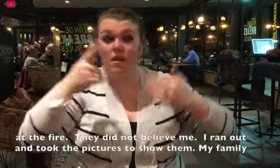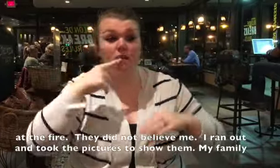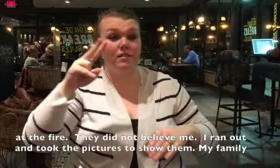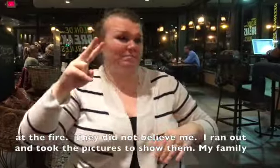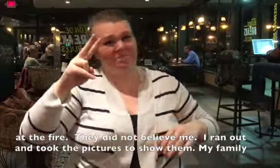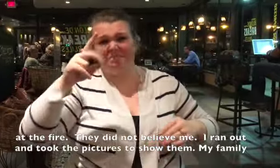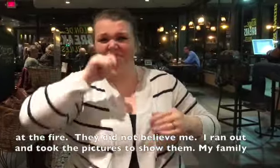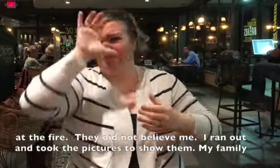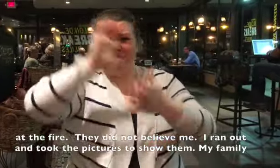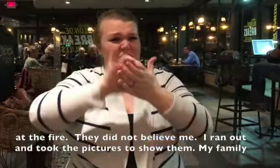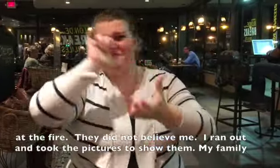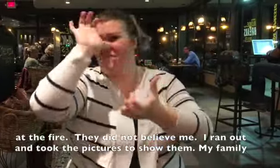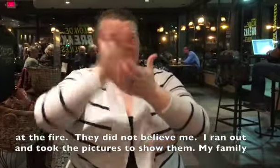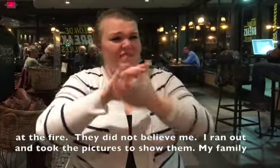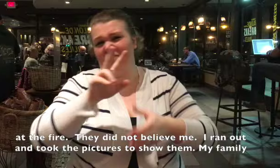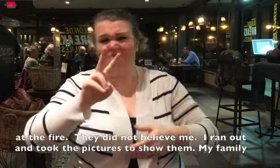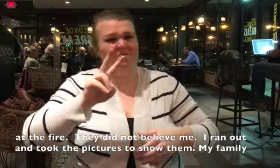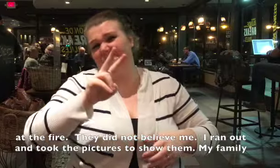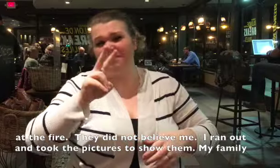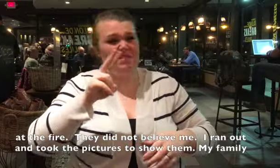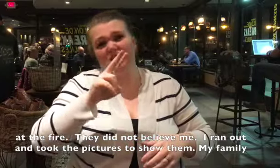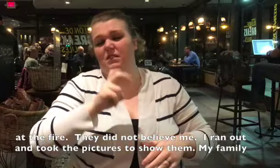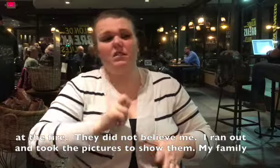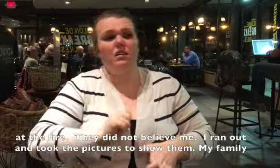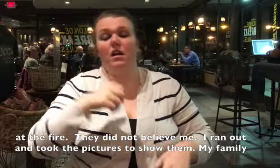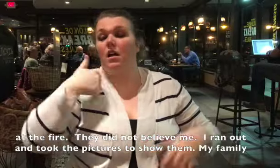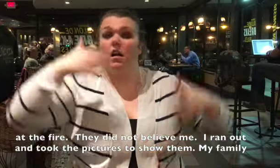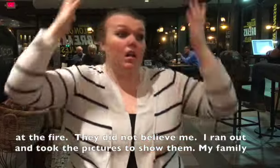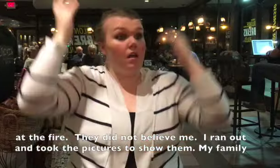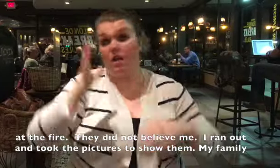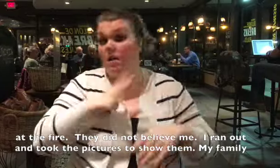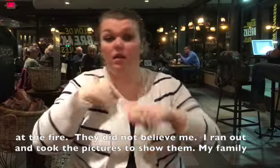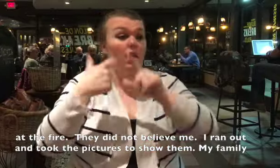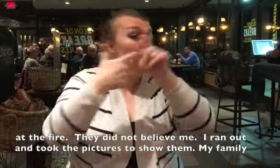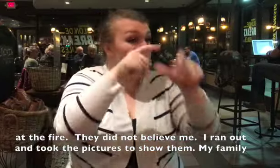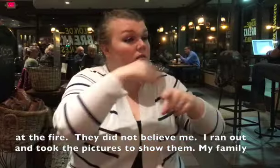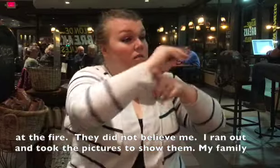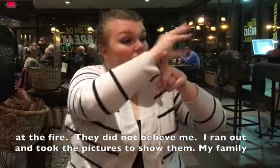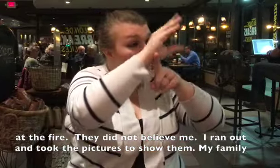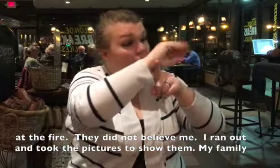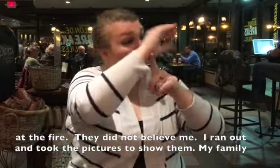Look at the fire. They did not believe me. I ran out and took the pictures to show them, my family.